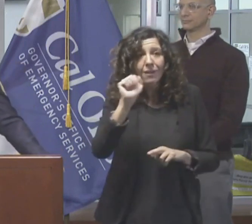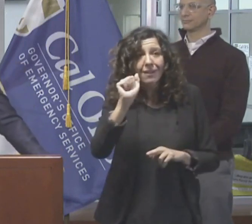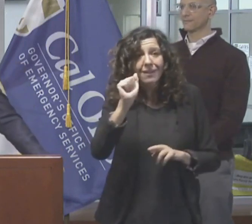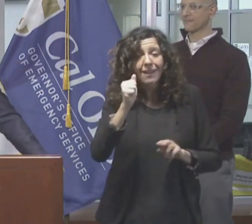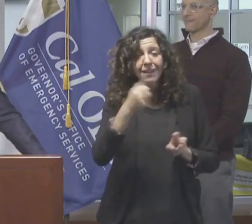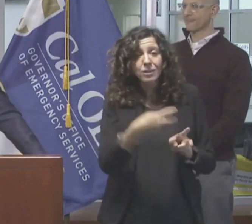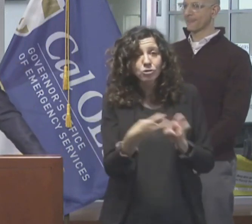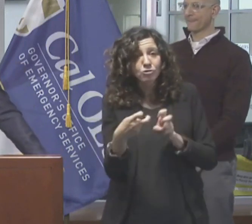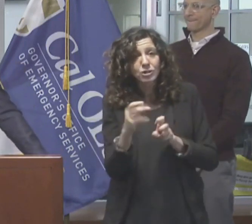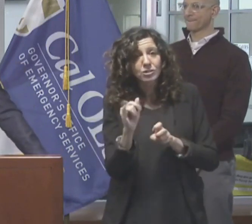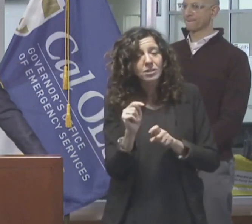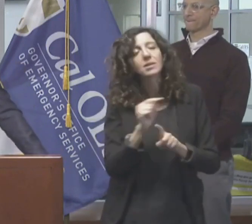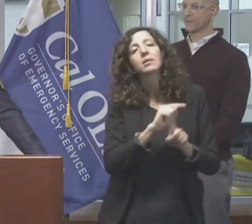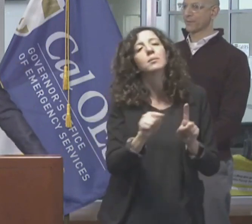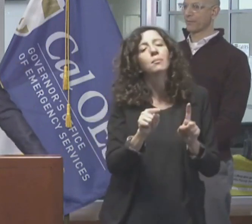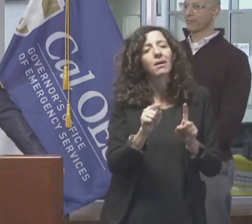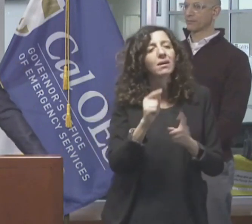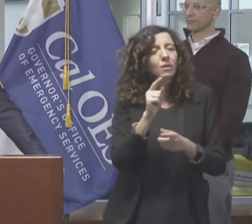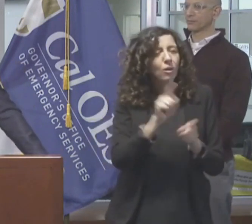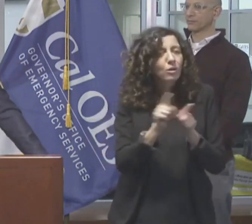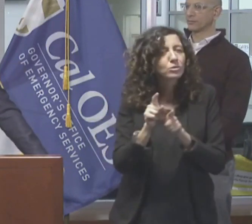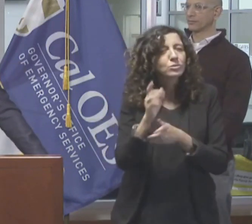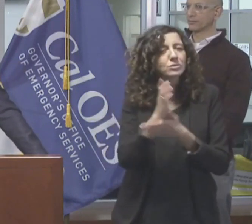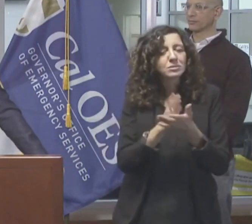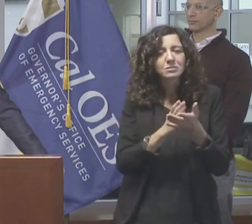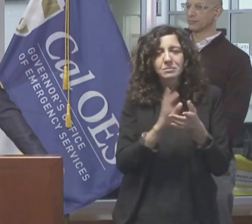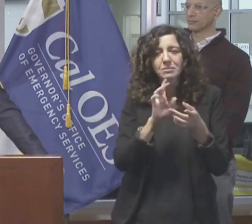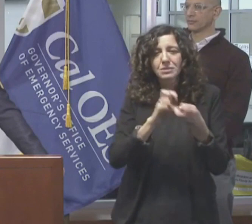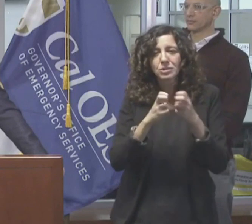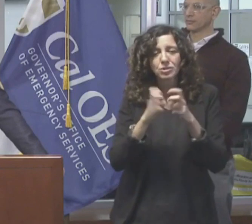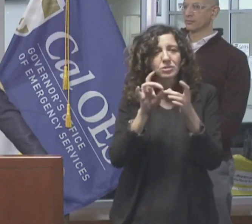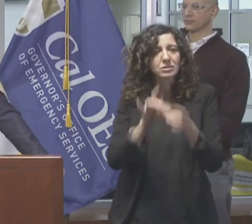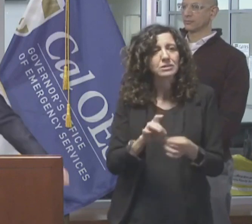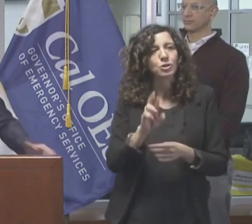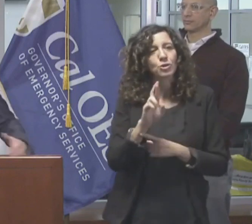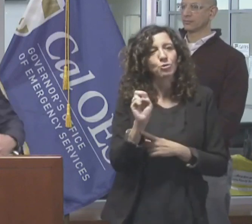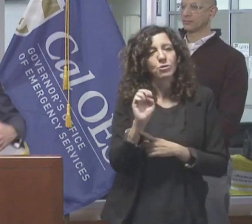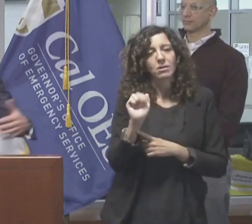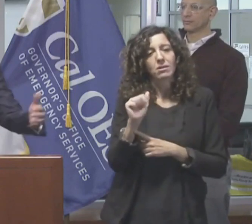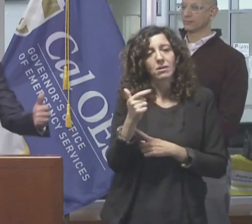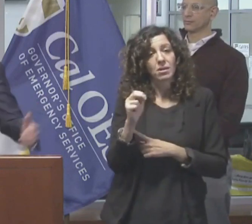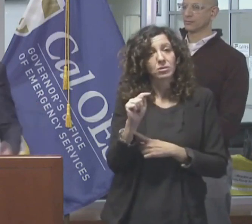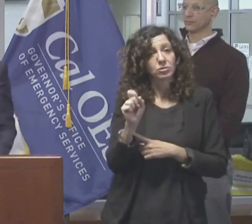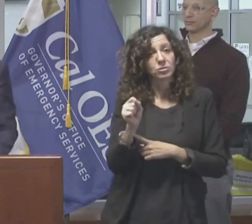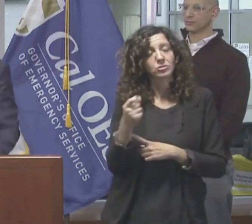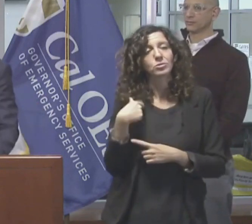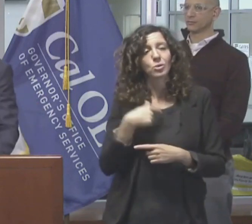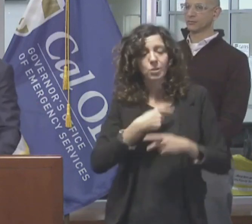of the issues related to the reagents. We're gaming that out.